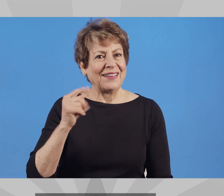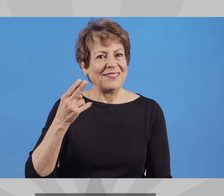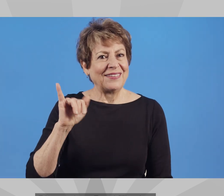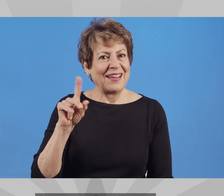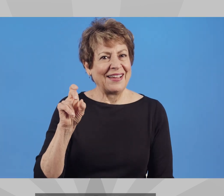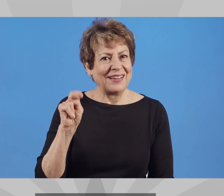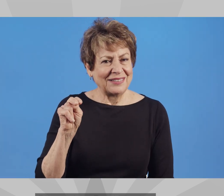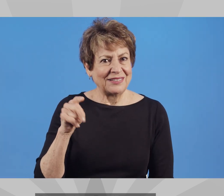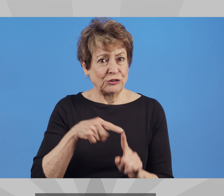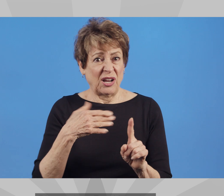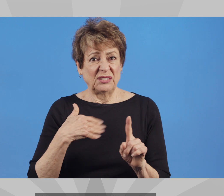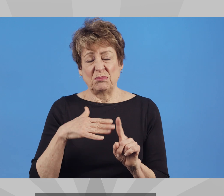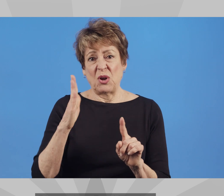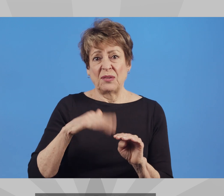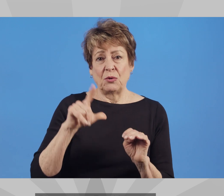Biography.